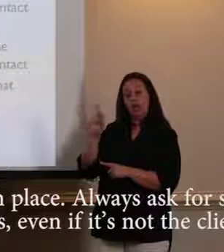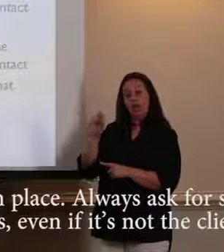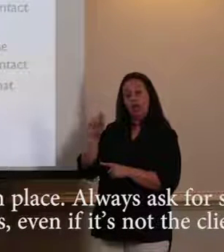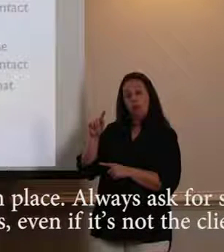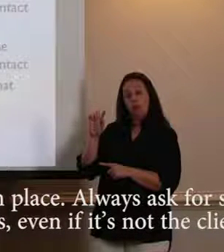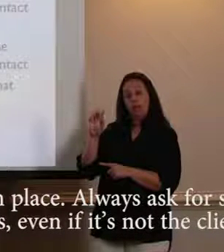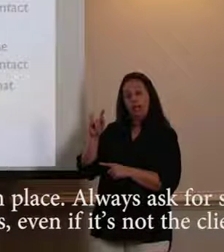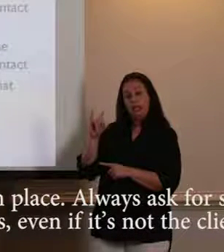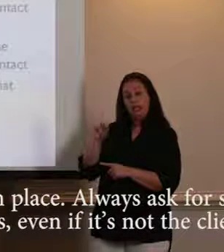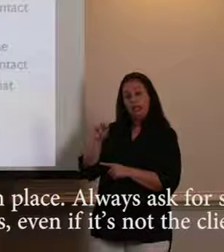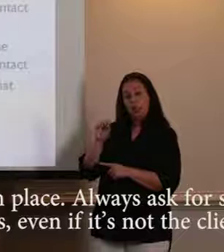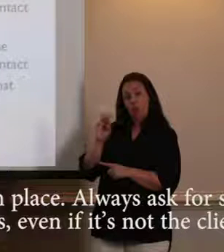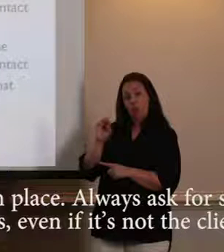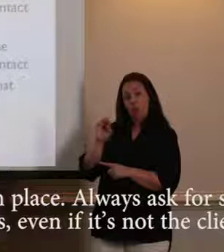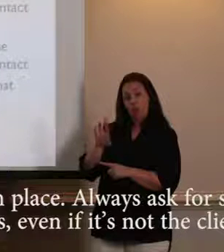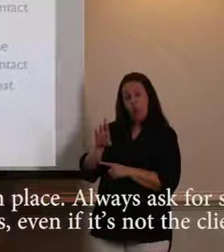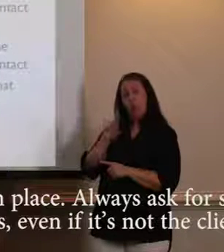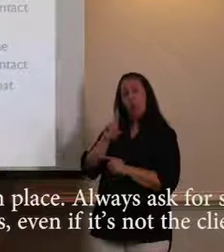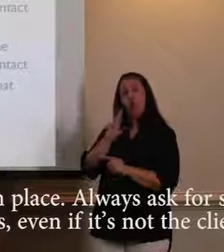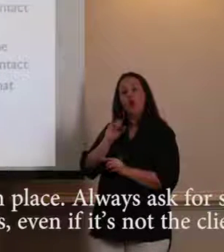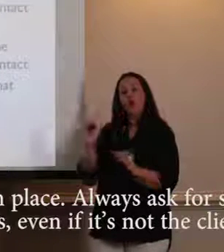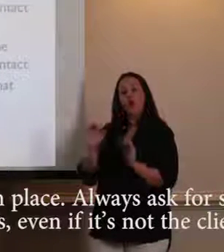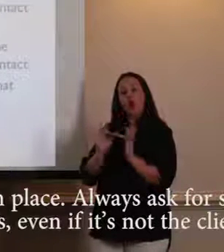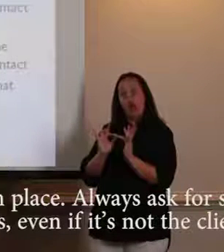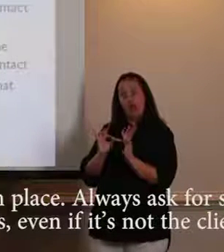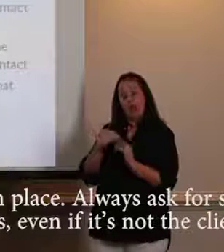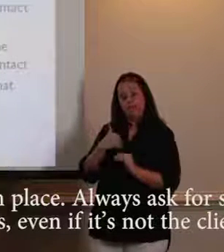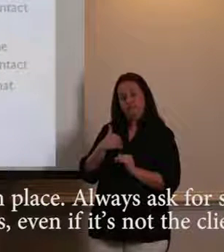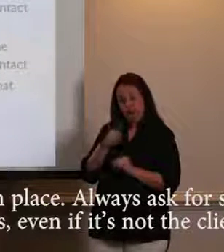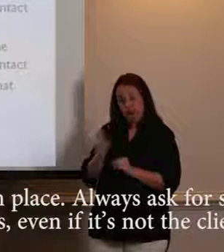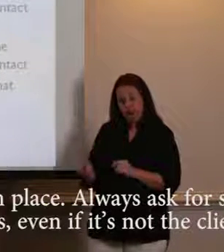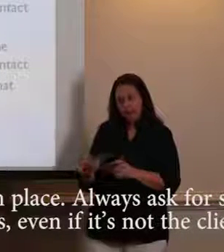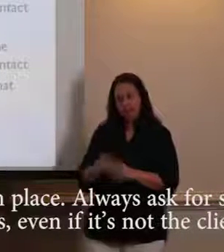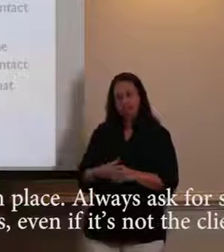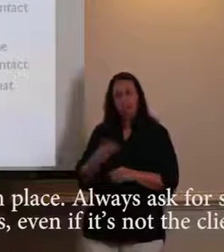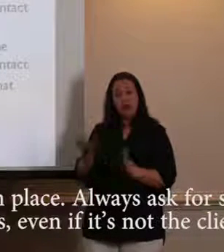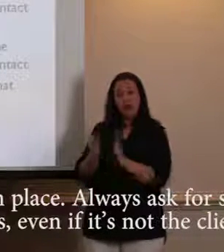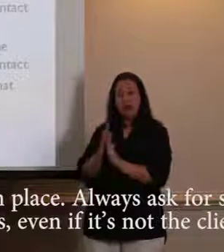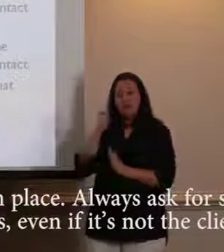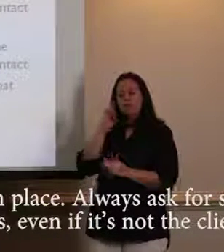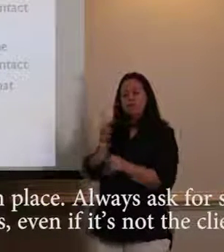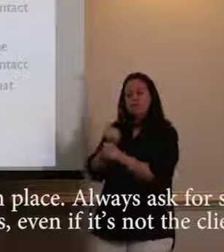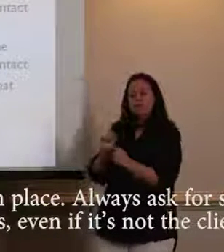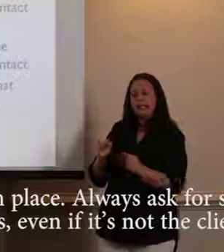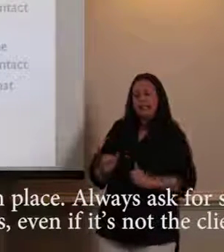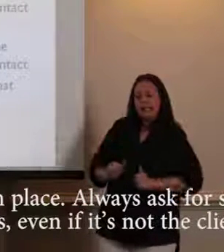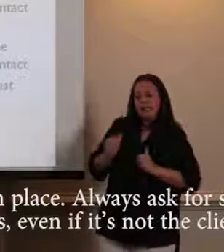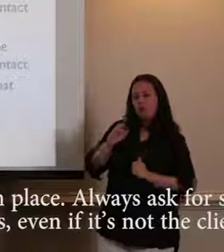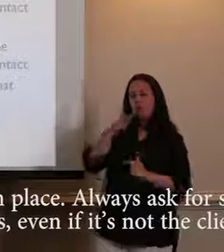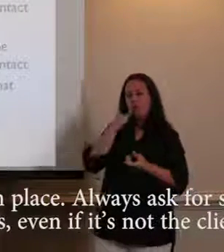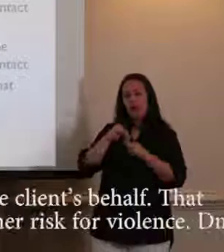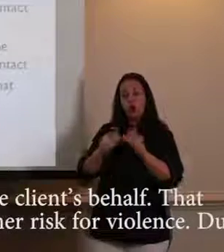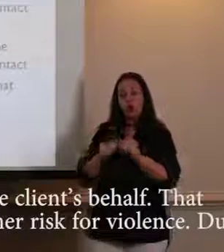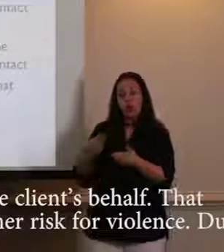place. Always ask for safe addresses and phone numbers, even if it's not the client's